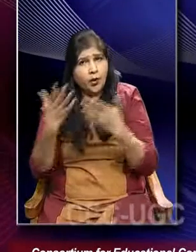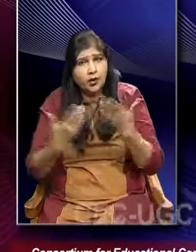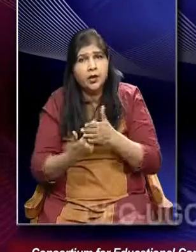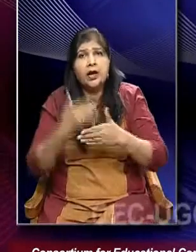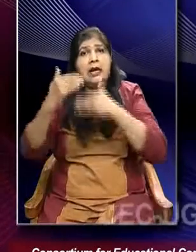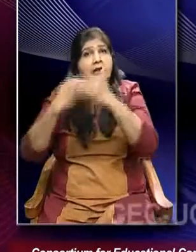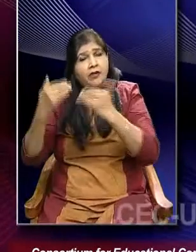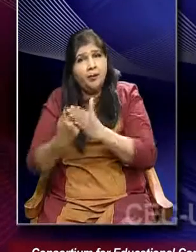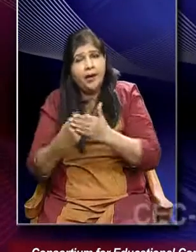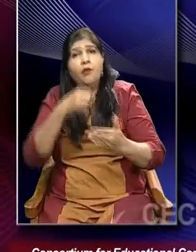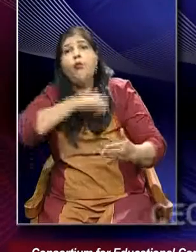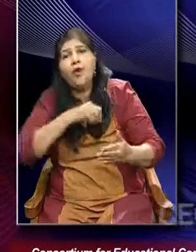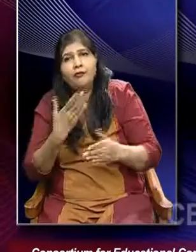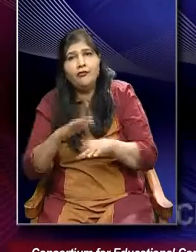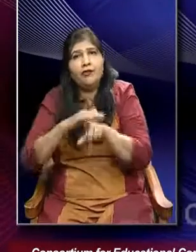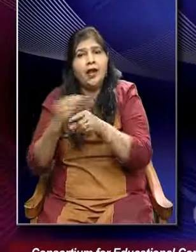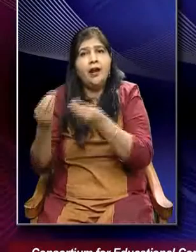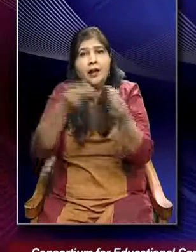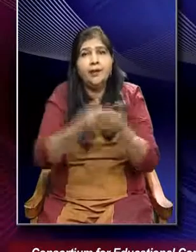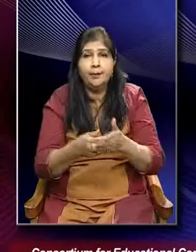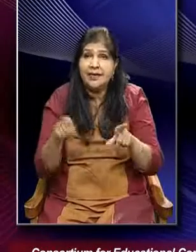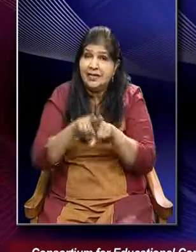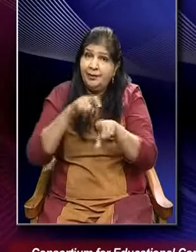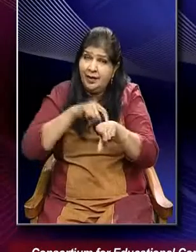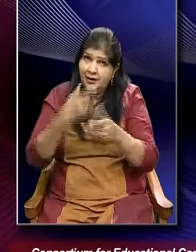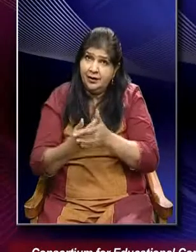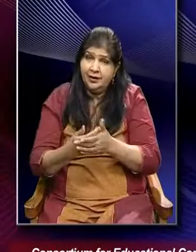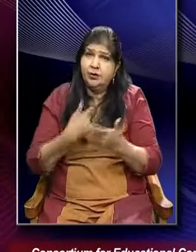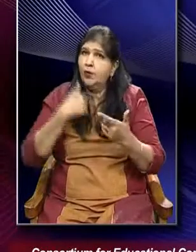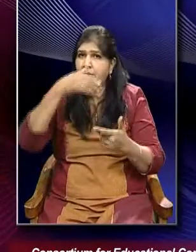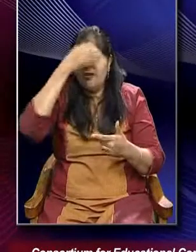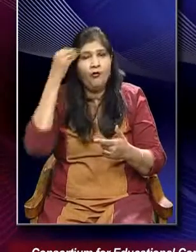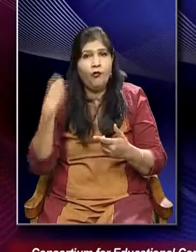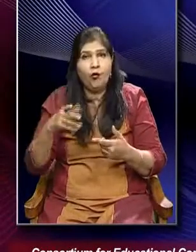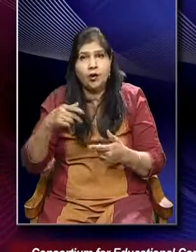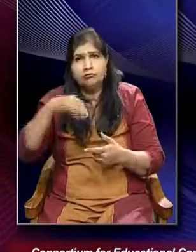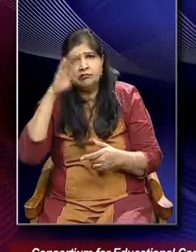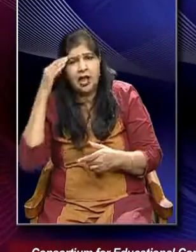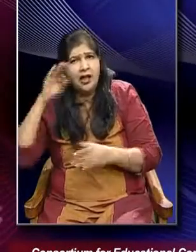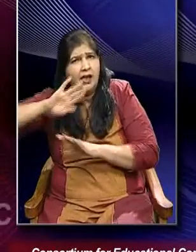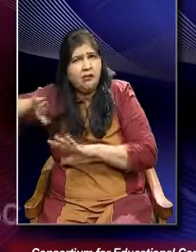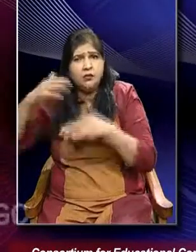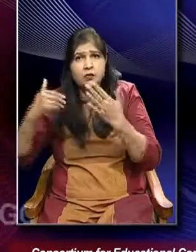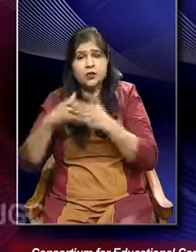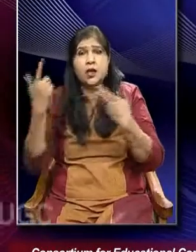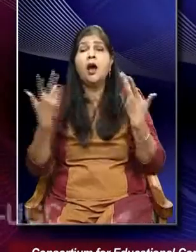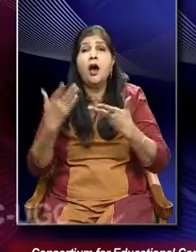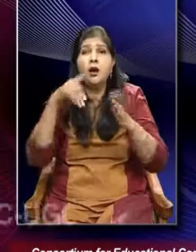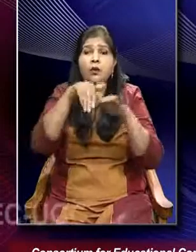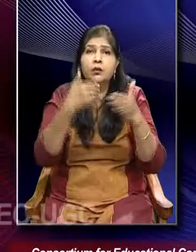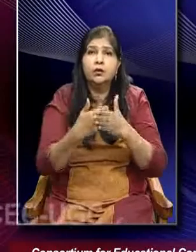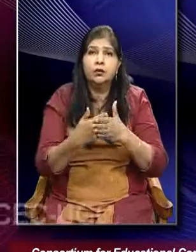development, welfare. But at the same time, one cannot ignore that how